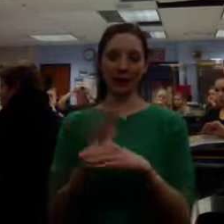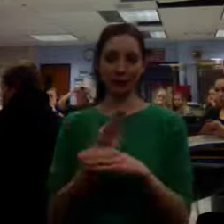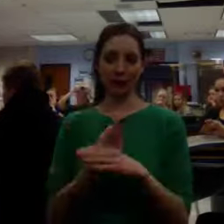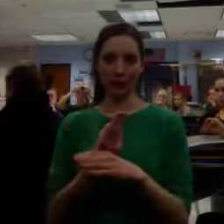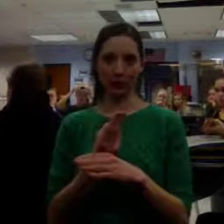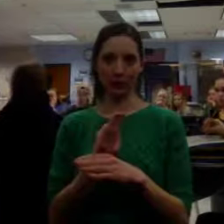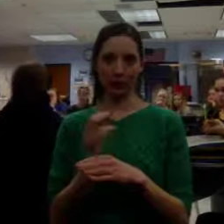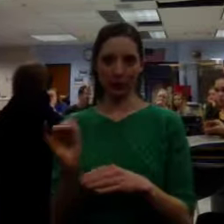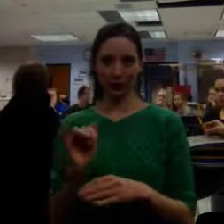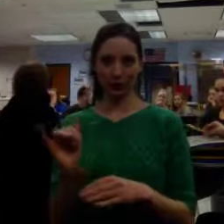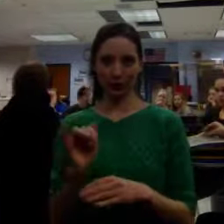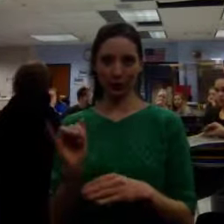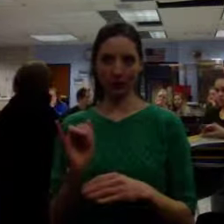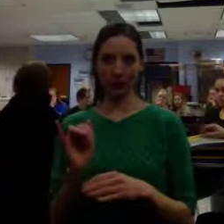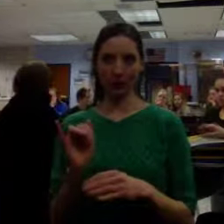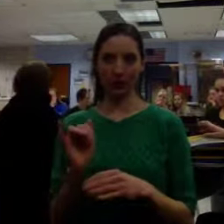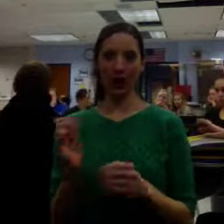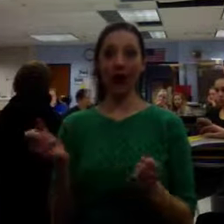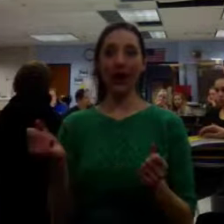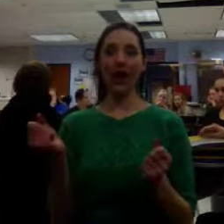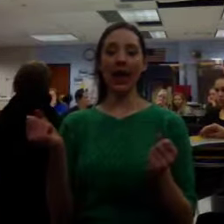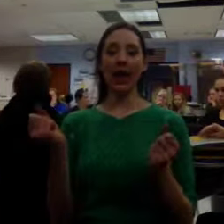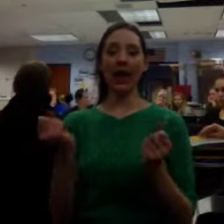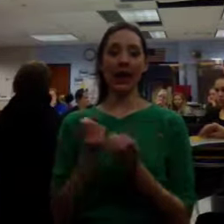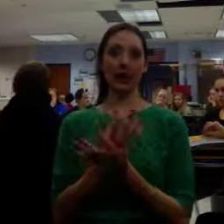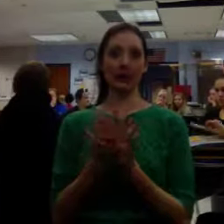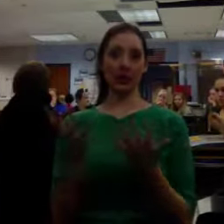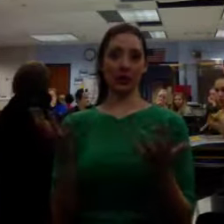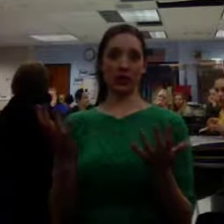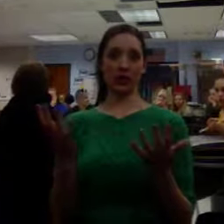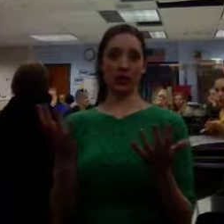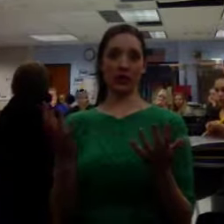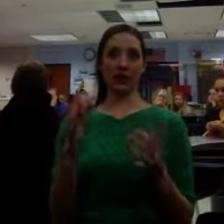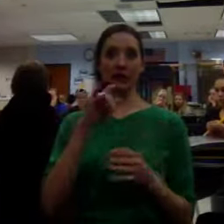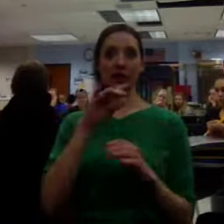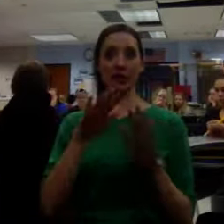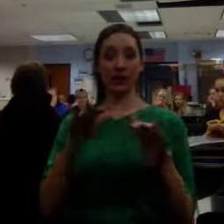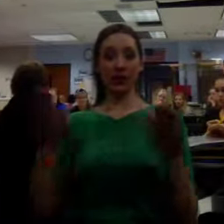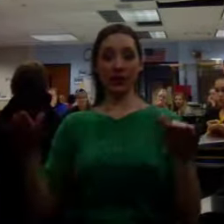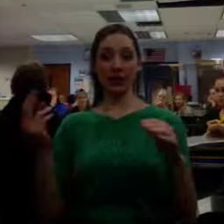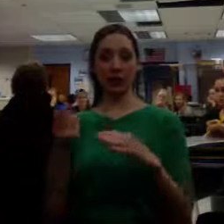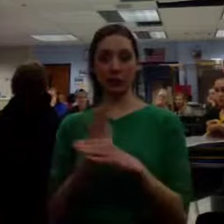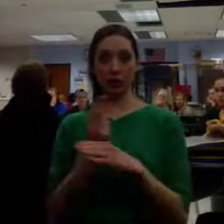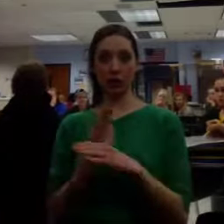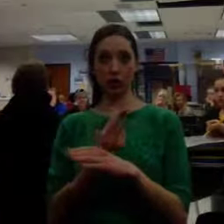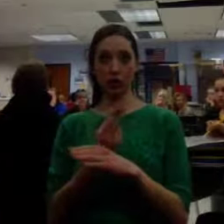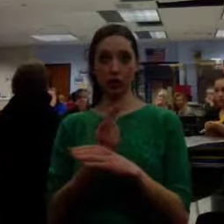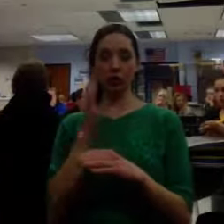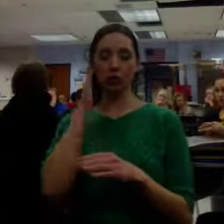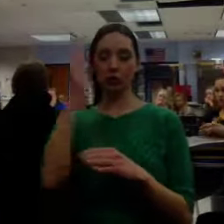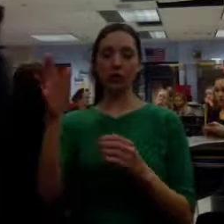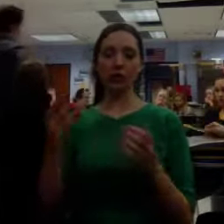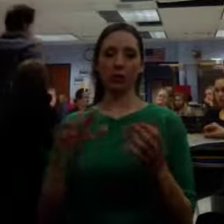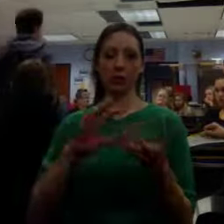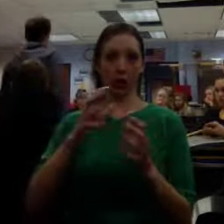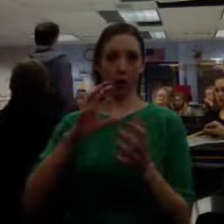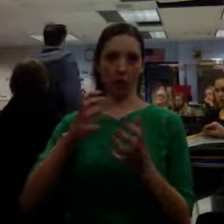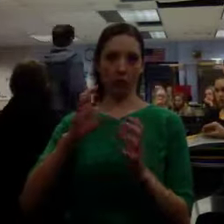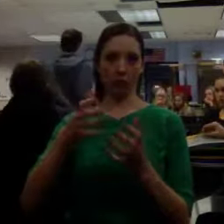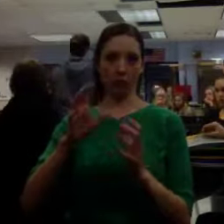going to wash, okay? So I don't want them bad. Just put them in the washing machine, okay? And then for you guys, you